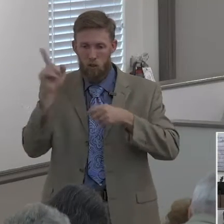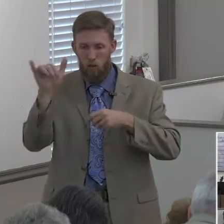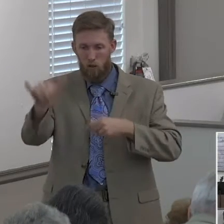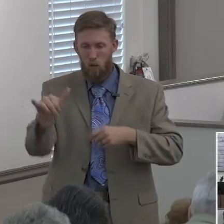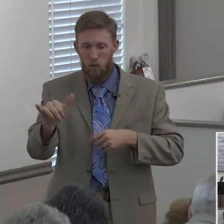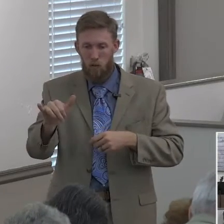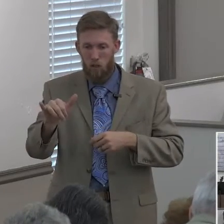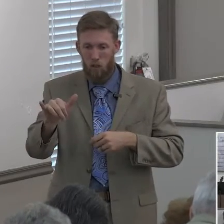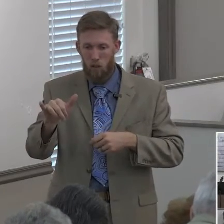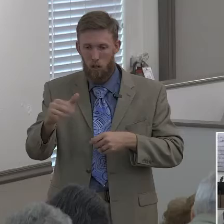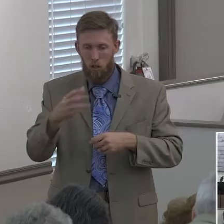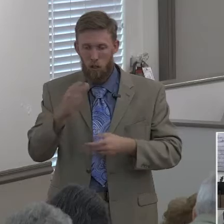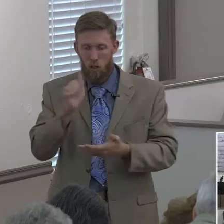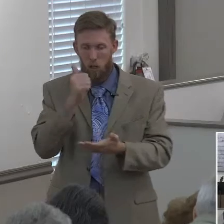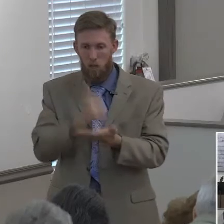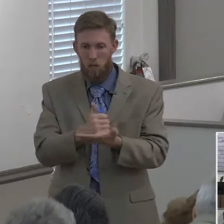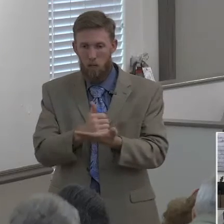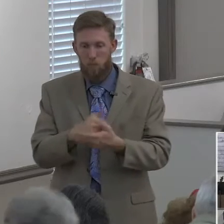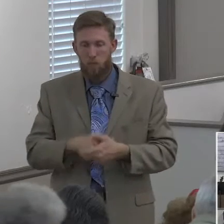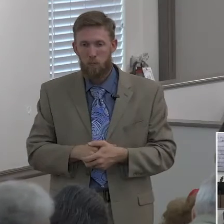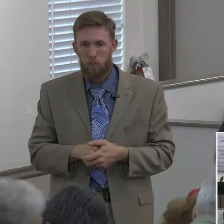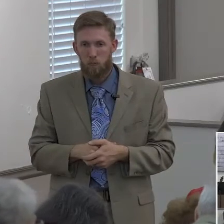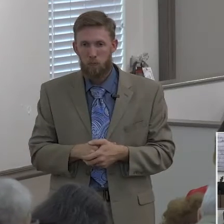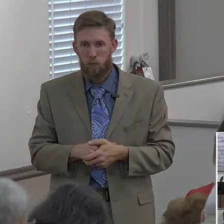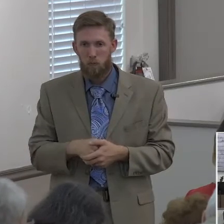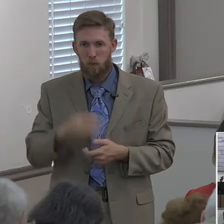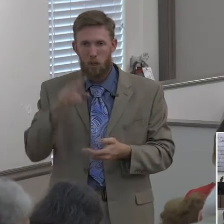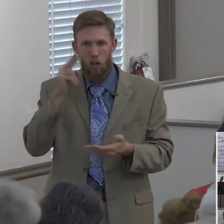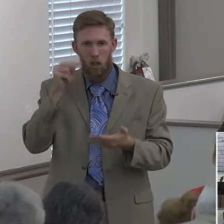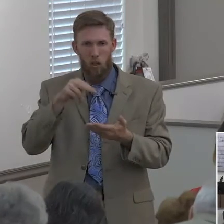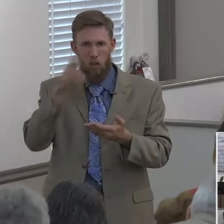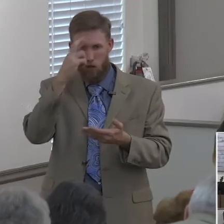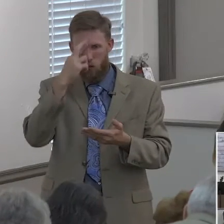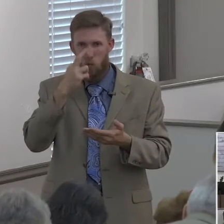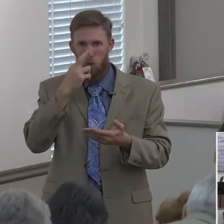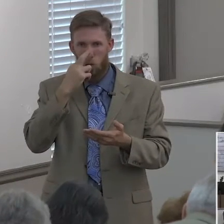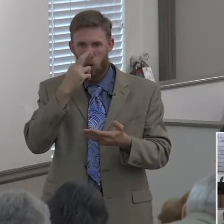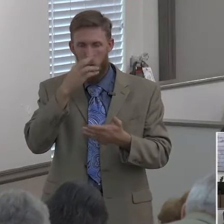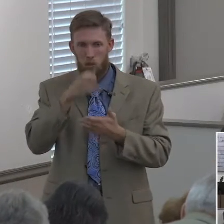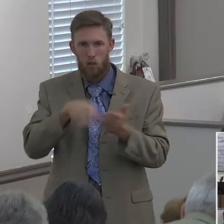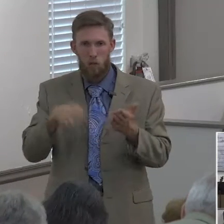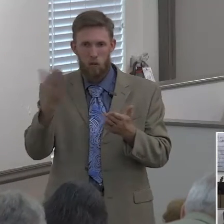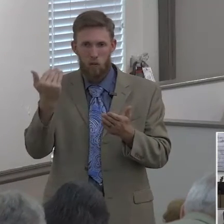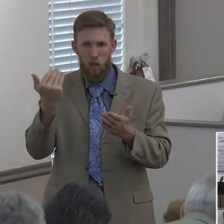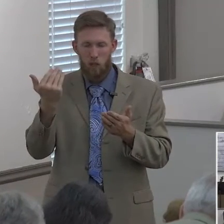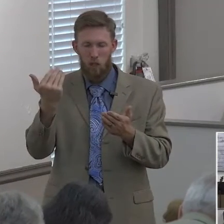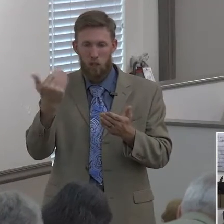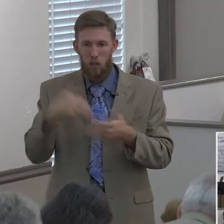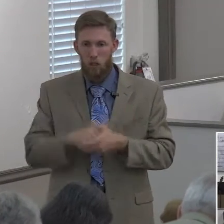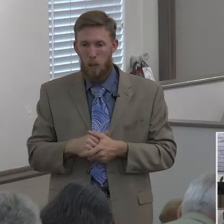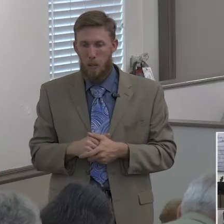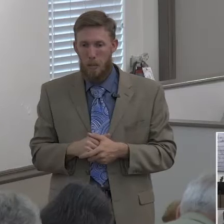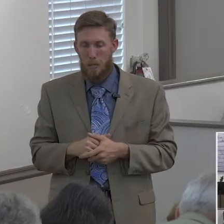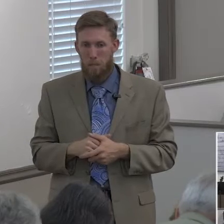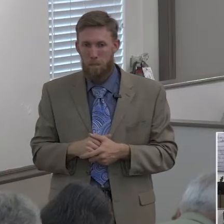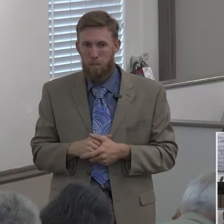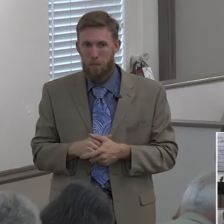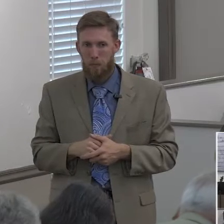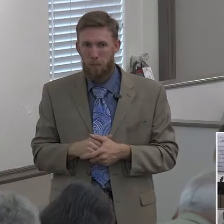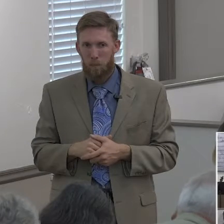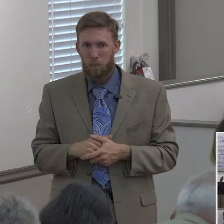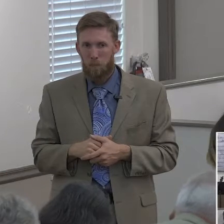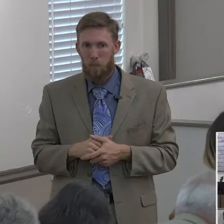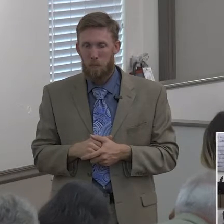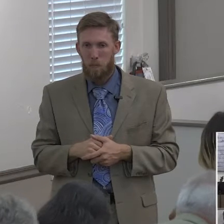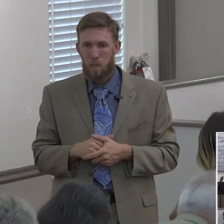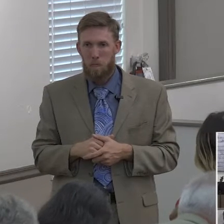dominion forever and ever. Amen. Let's turn back to Romans chapter 15. Romans